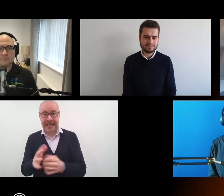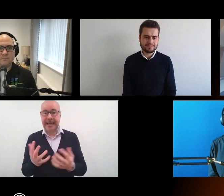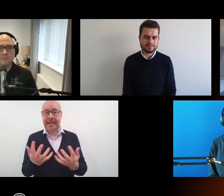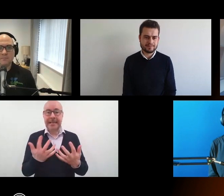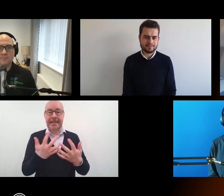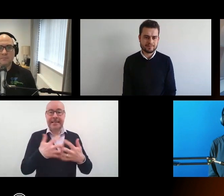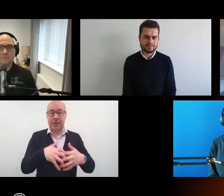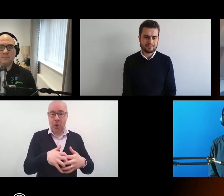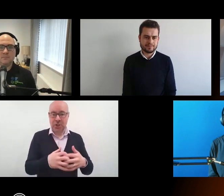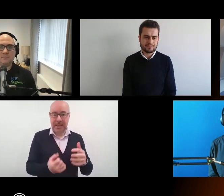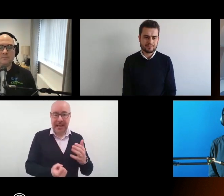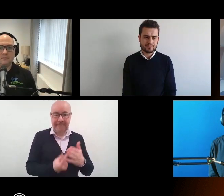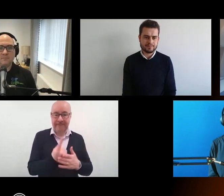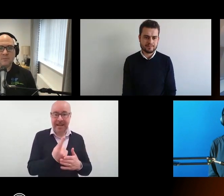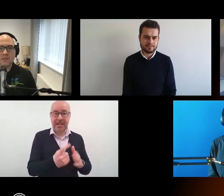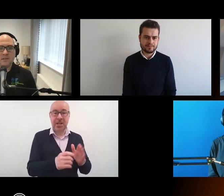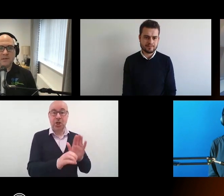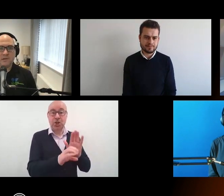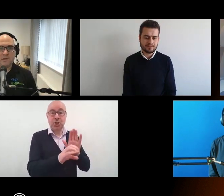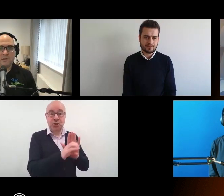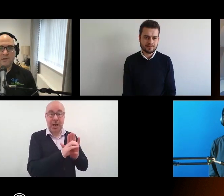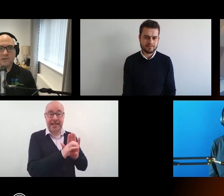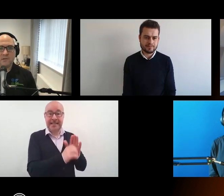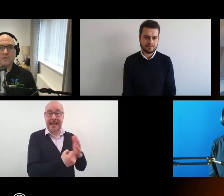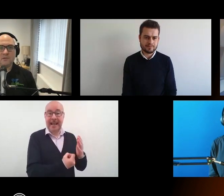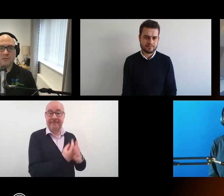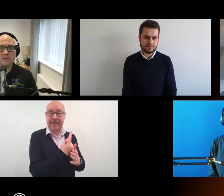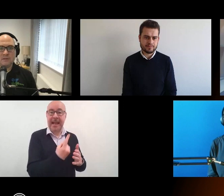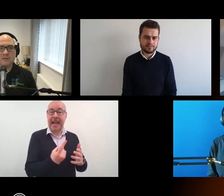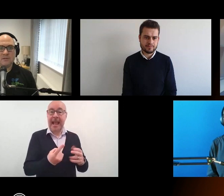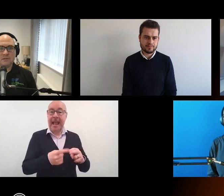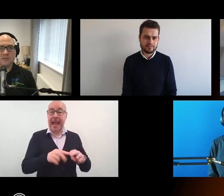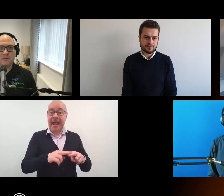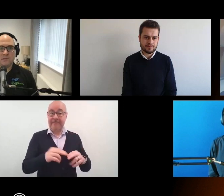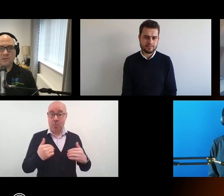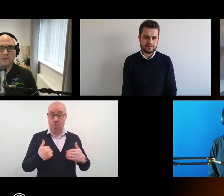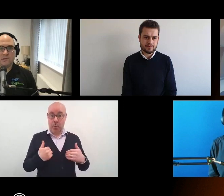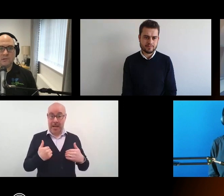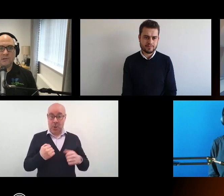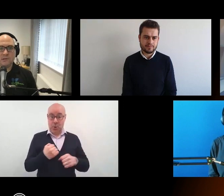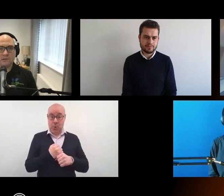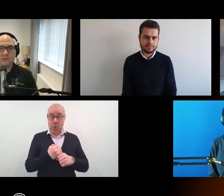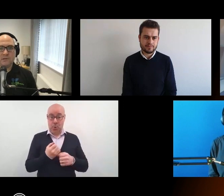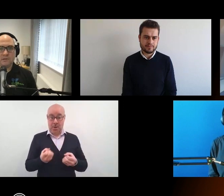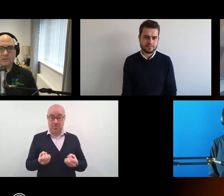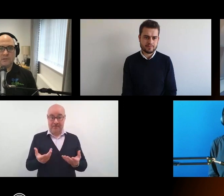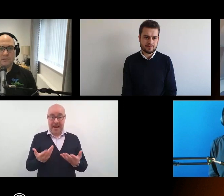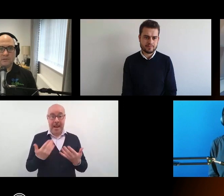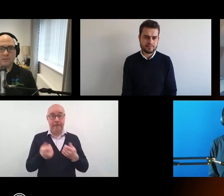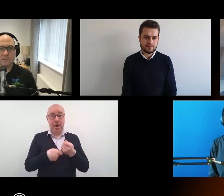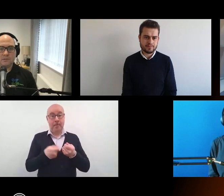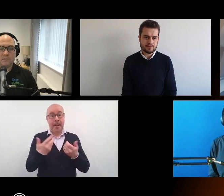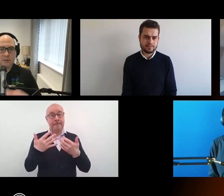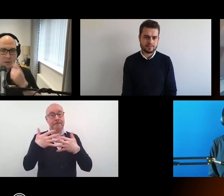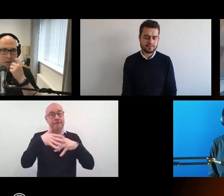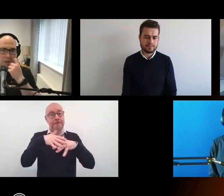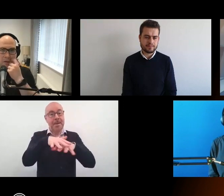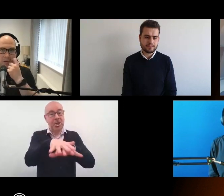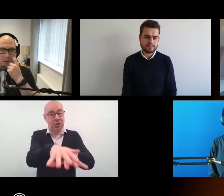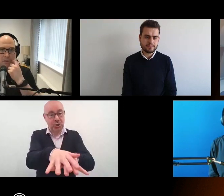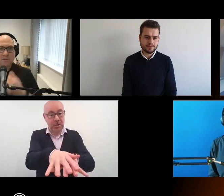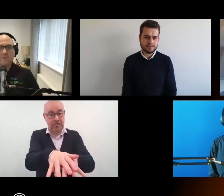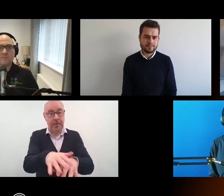event, if we can mainstream what we do, then people in society will feel less